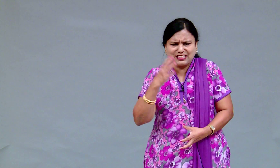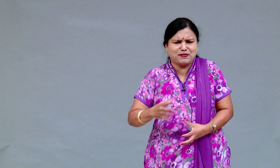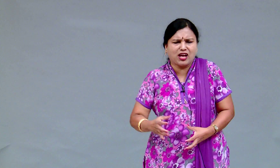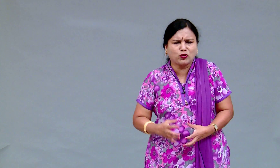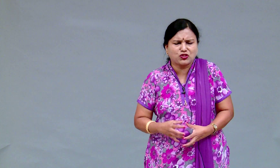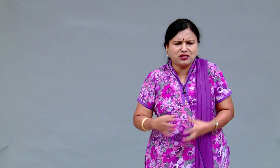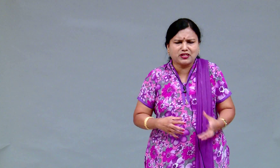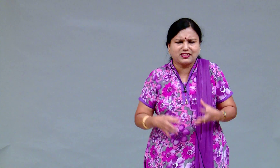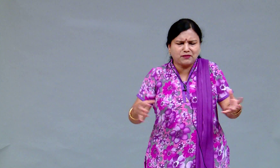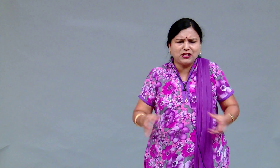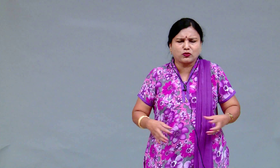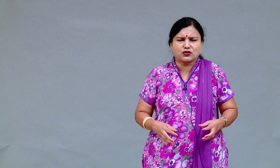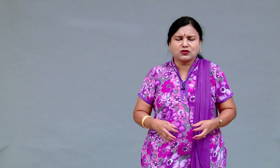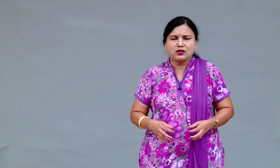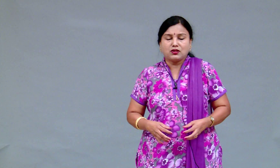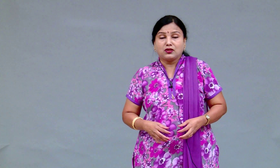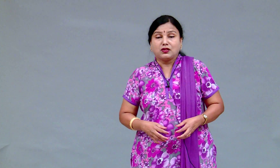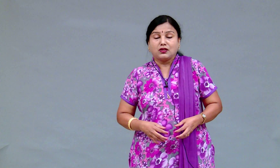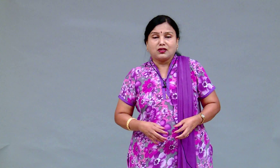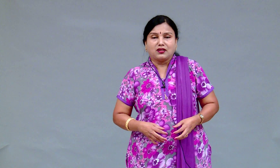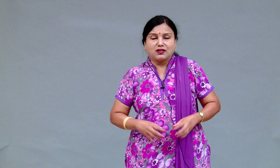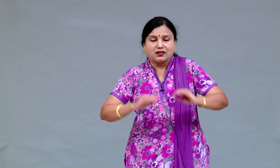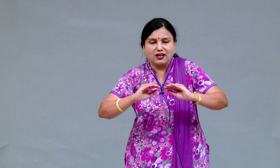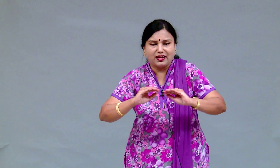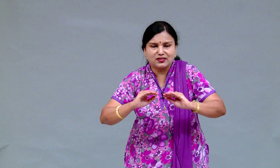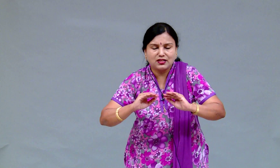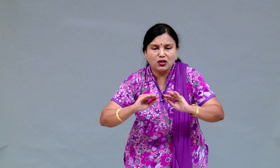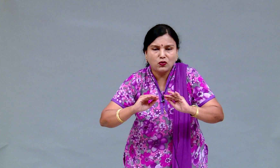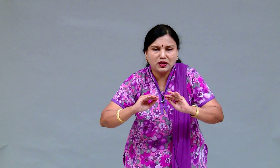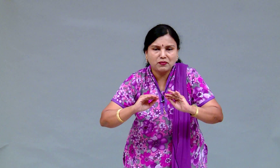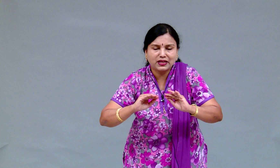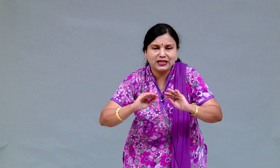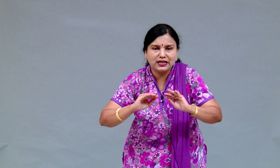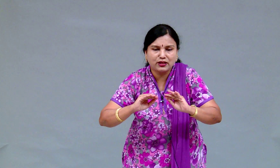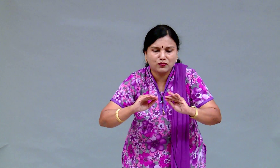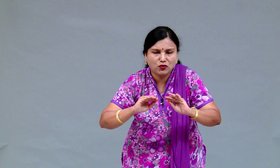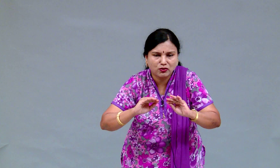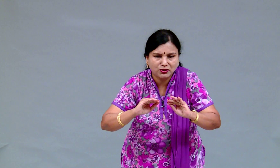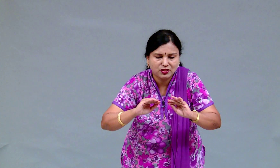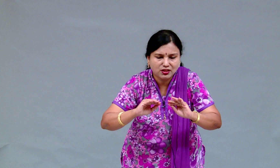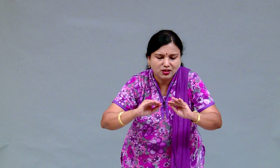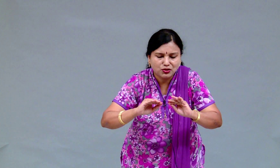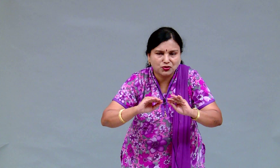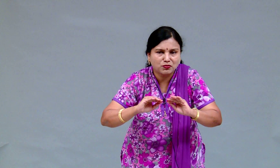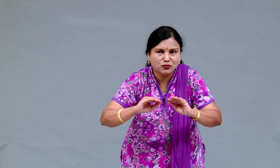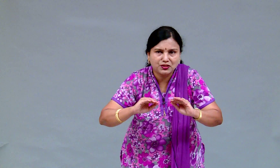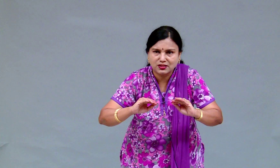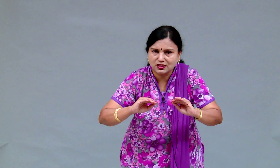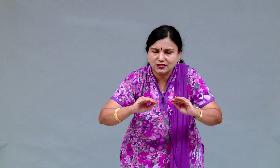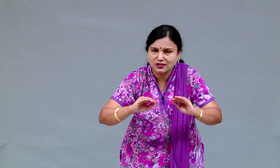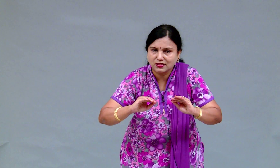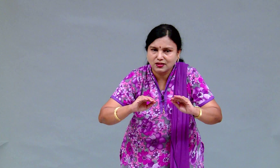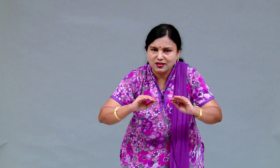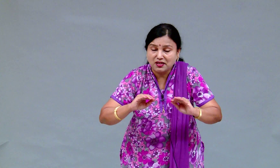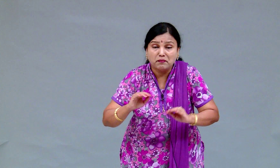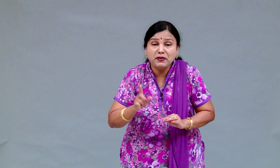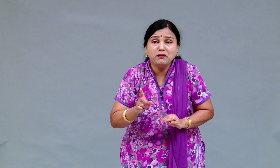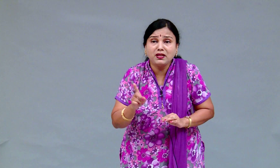me out. Come on, get me out." And slowly monkey leaned forward to remove the sticks. Min Mini